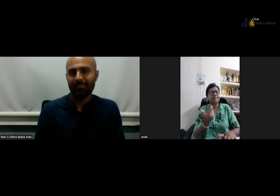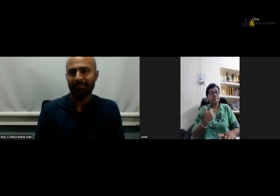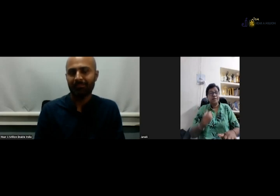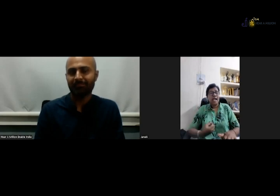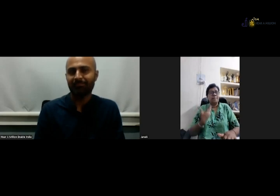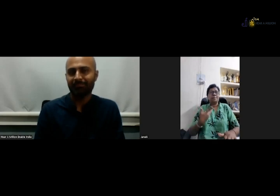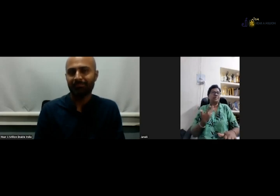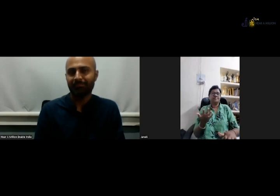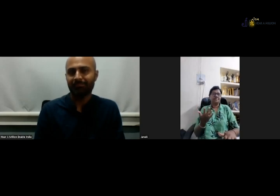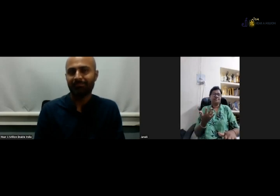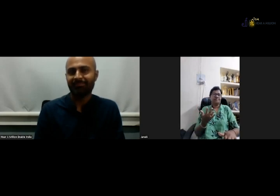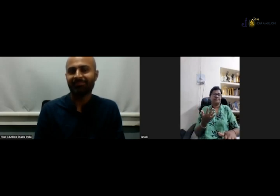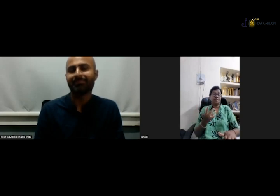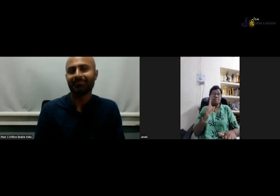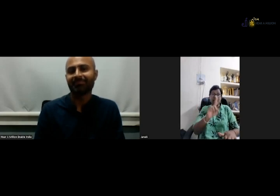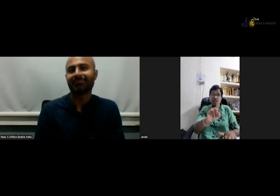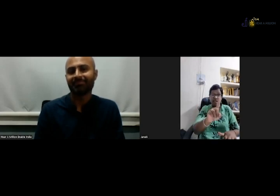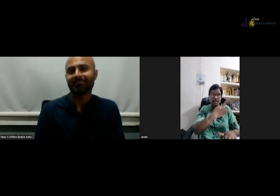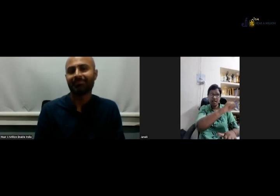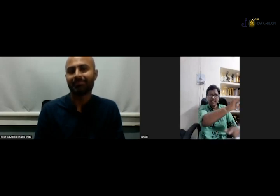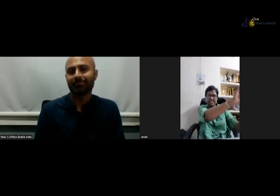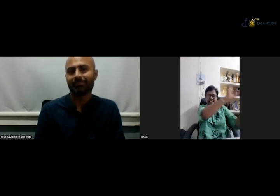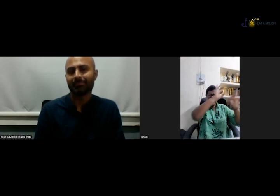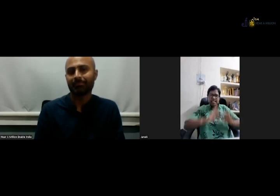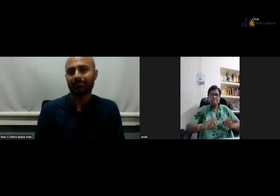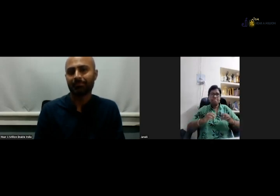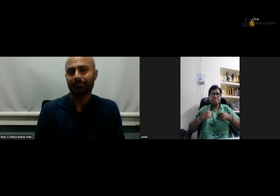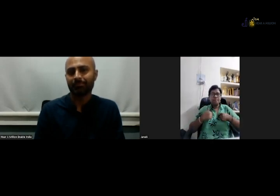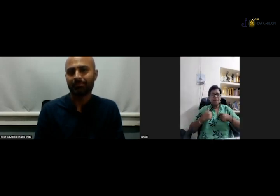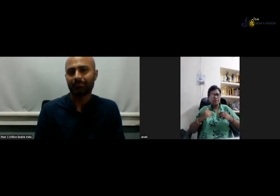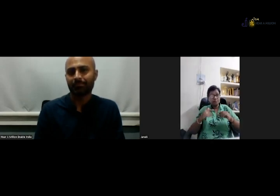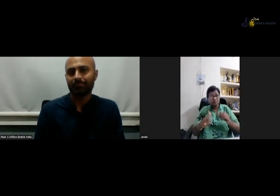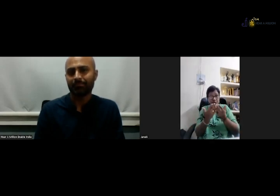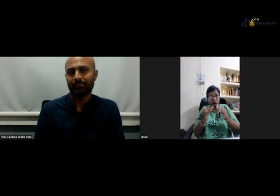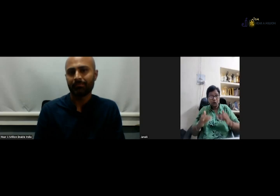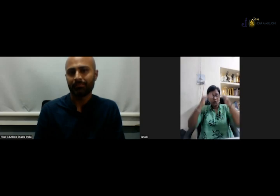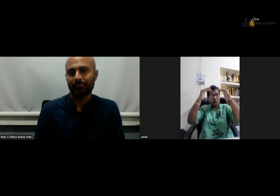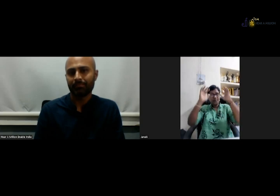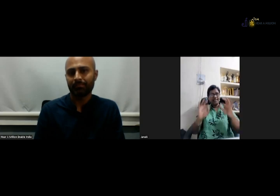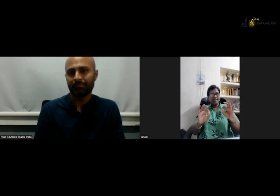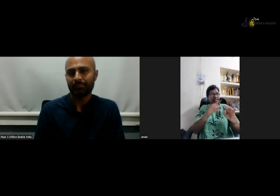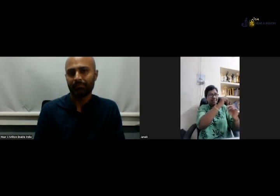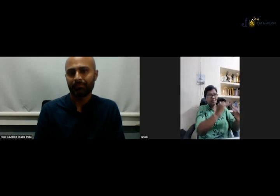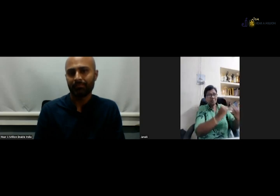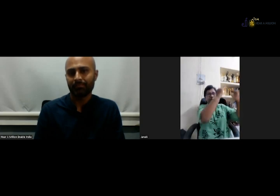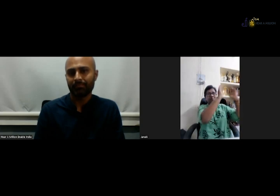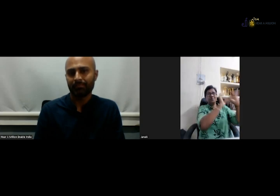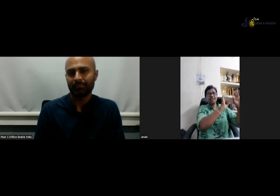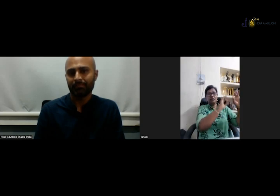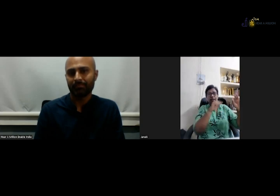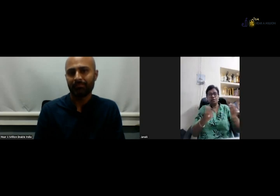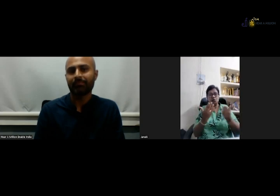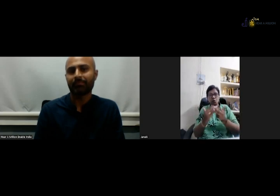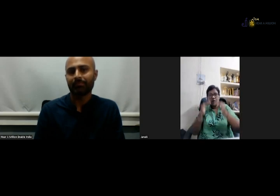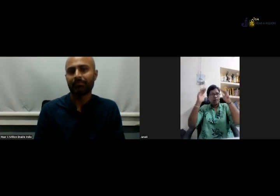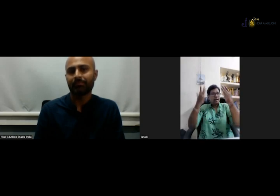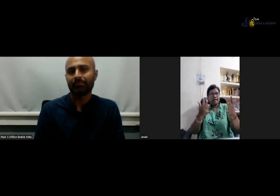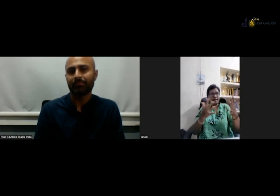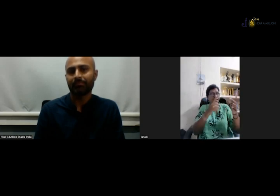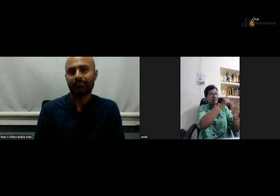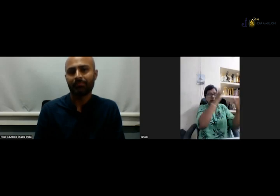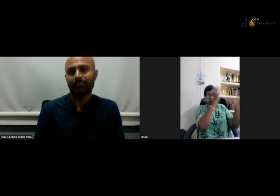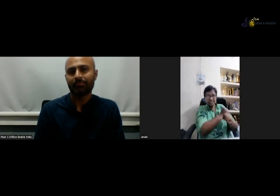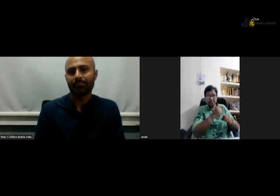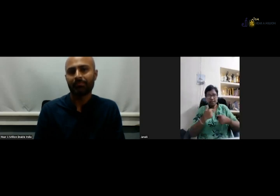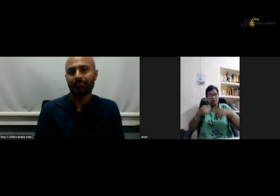she had a heart attack. No, I don't feel happy when people say that she is not here. So, likewise,